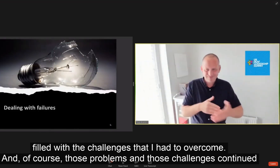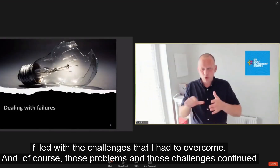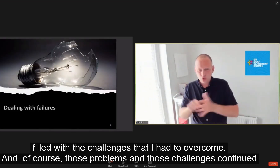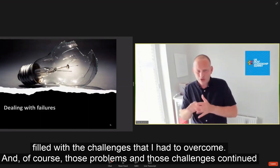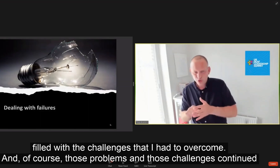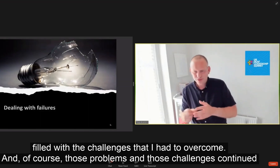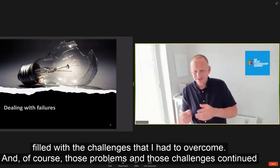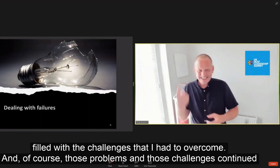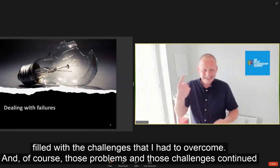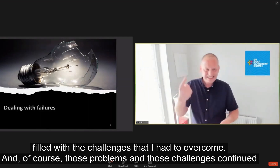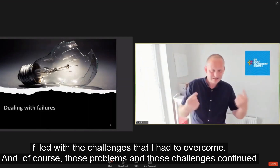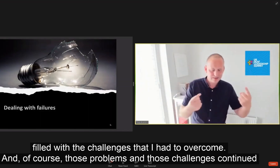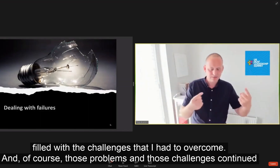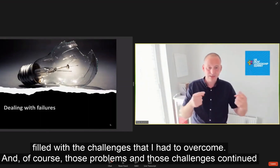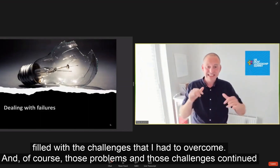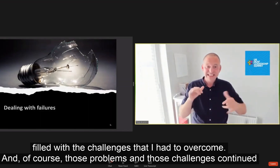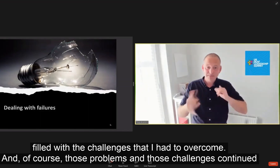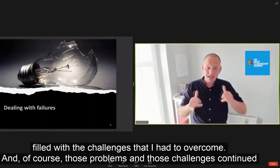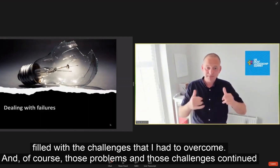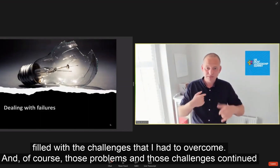And of course, those problems and those challenges